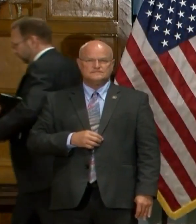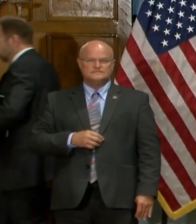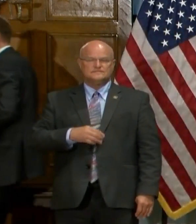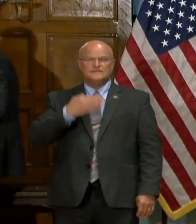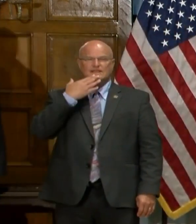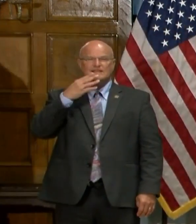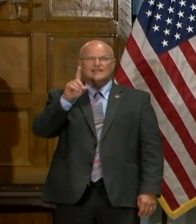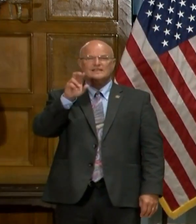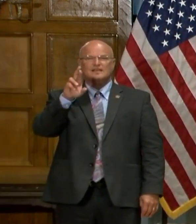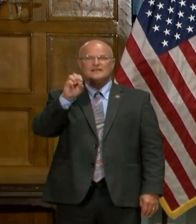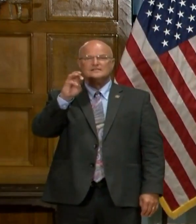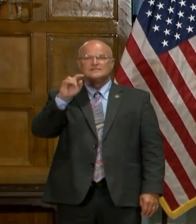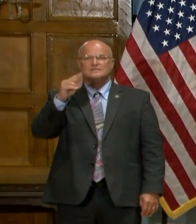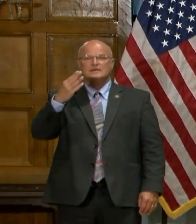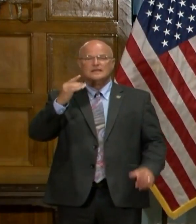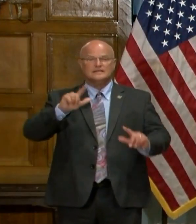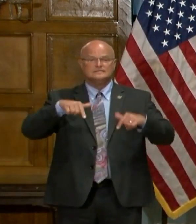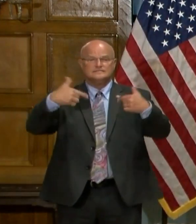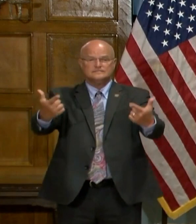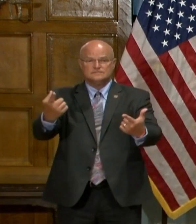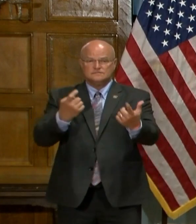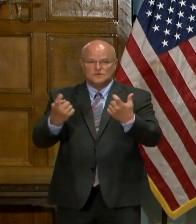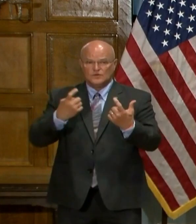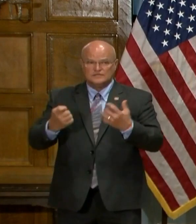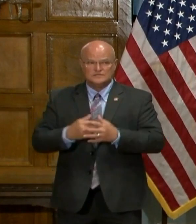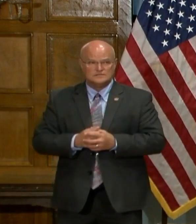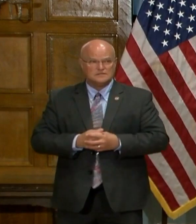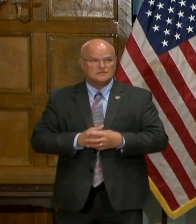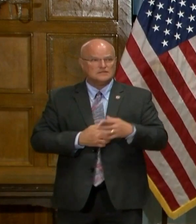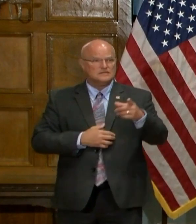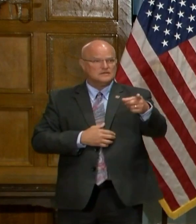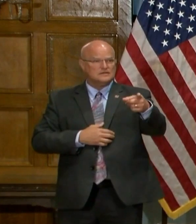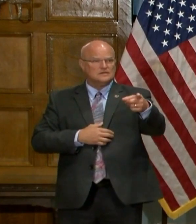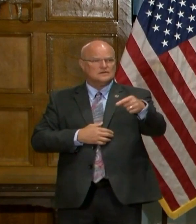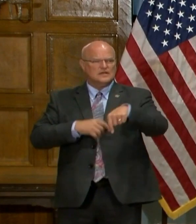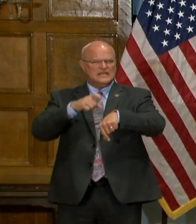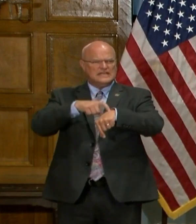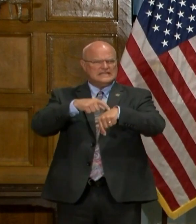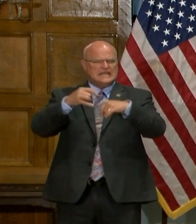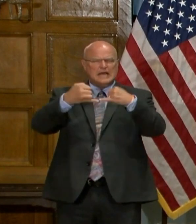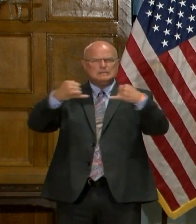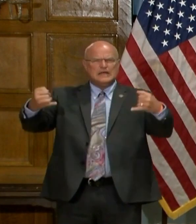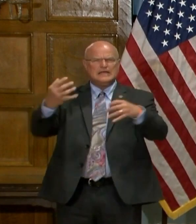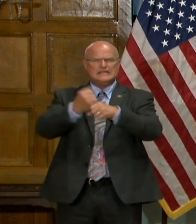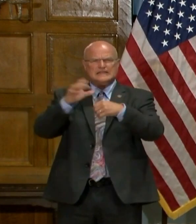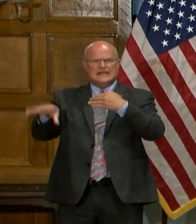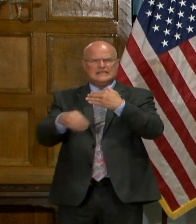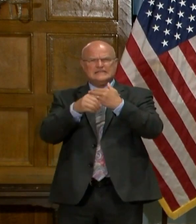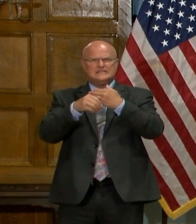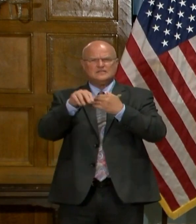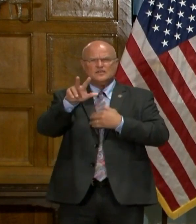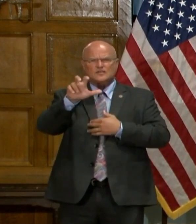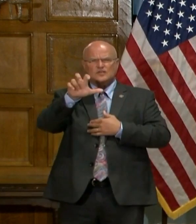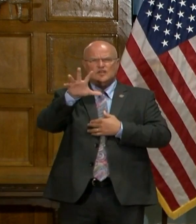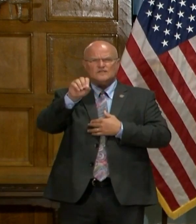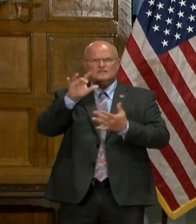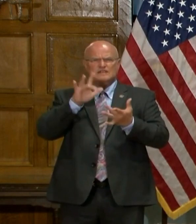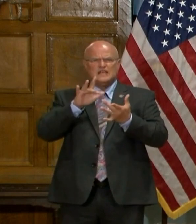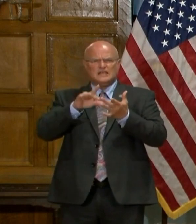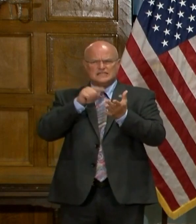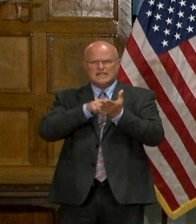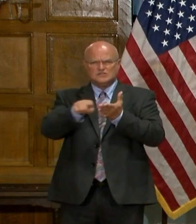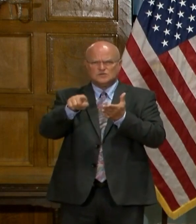Thank you, Dr. Smith. With that, we'll turn it over for any questions. What's the timeline to get these additional 350